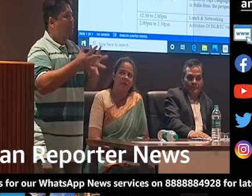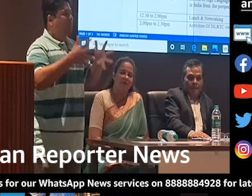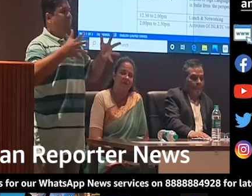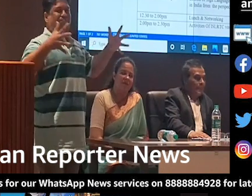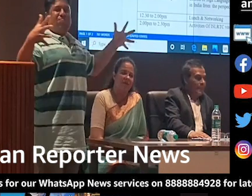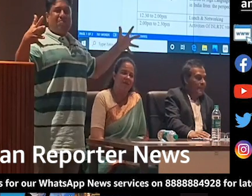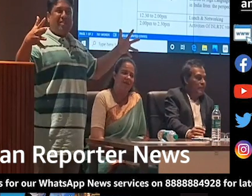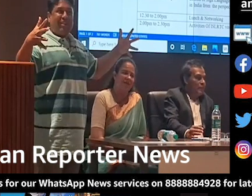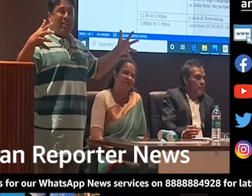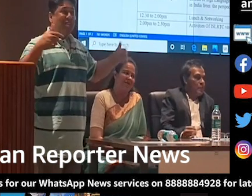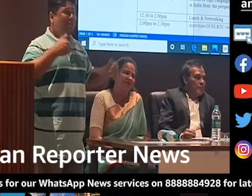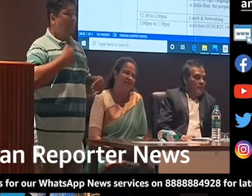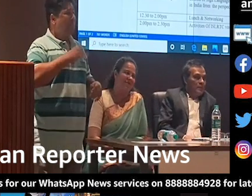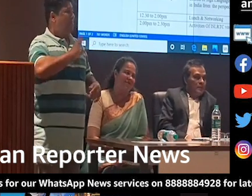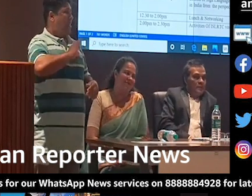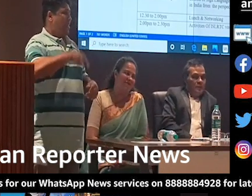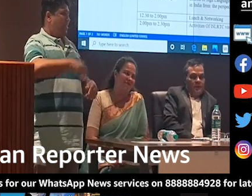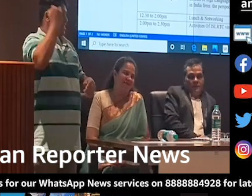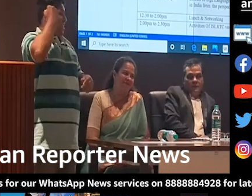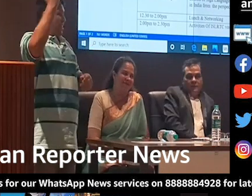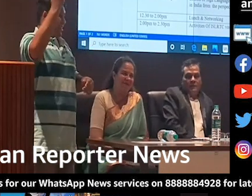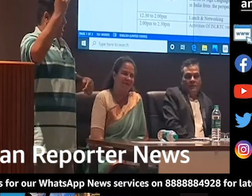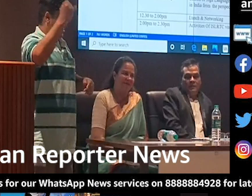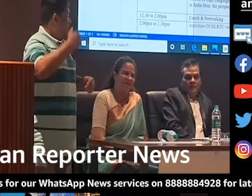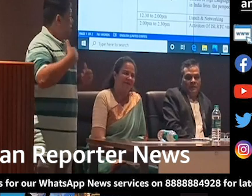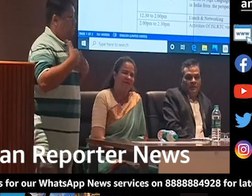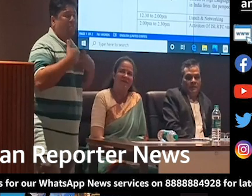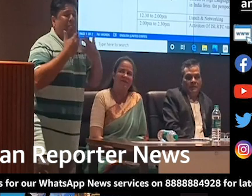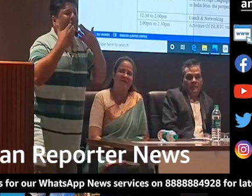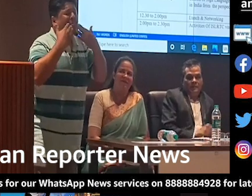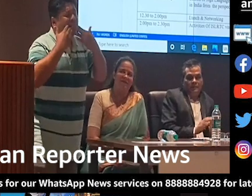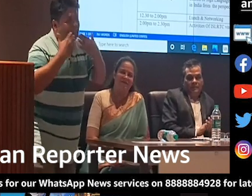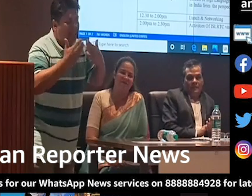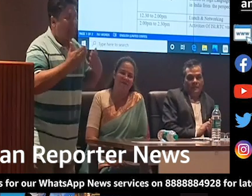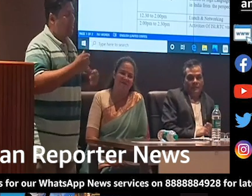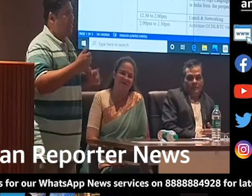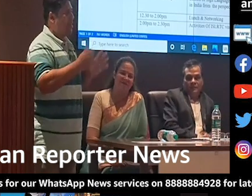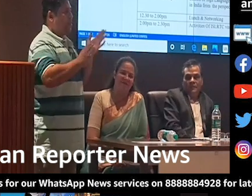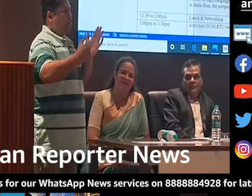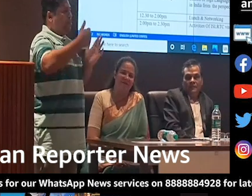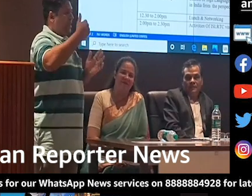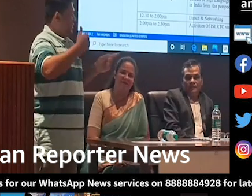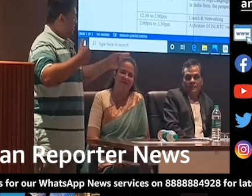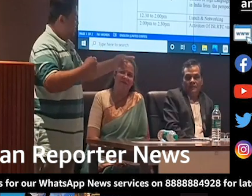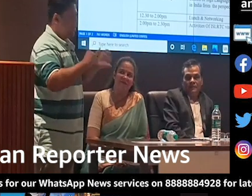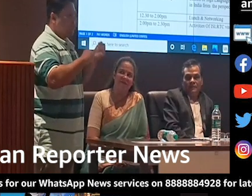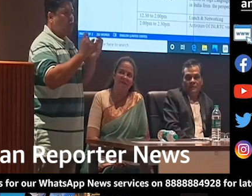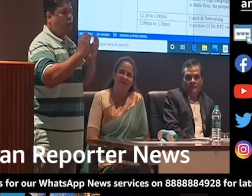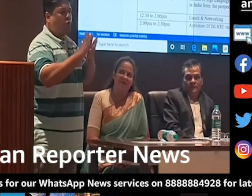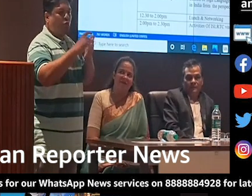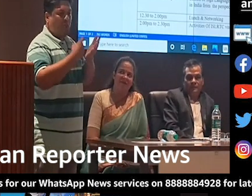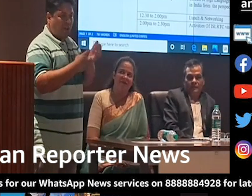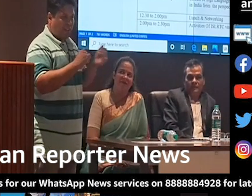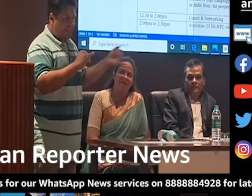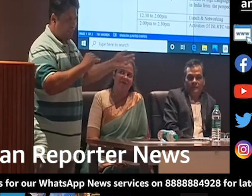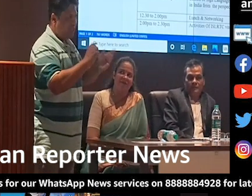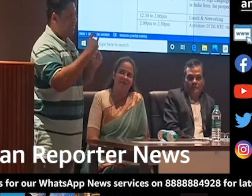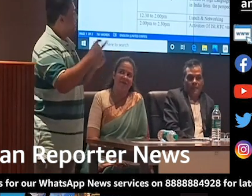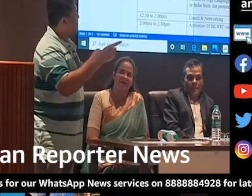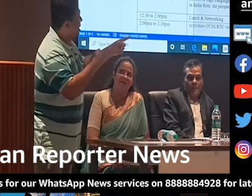deaf community runs and it expands. So I like this idea. So I would like to thank Minister